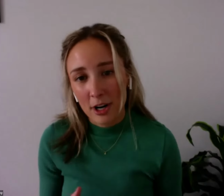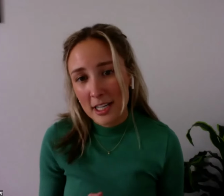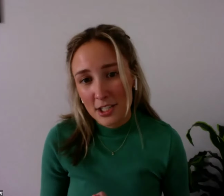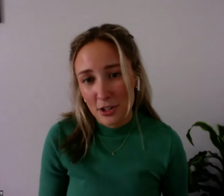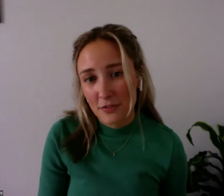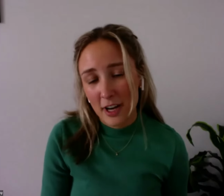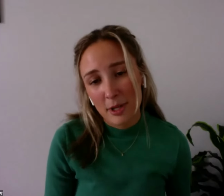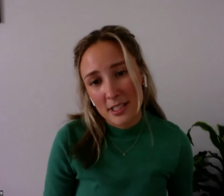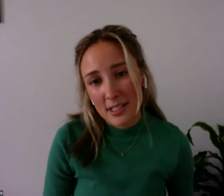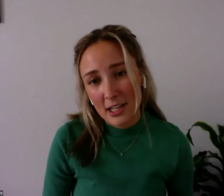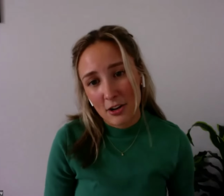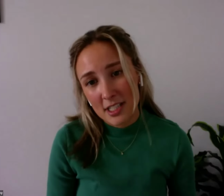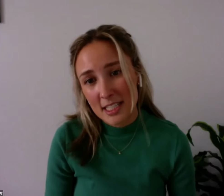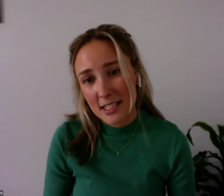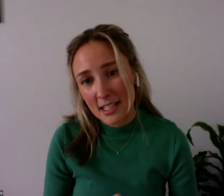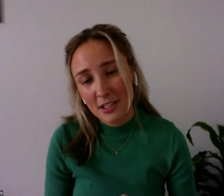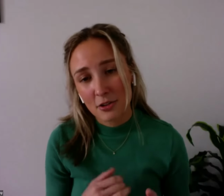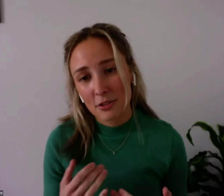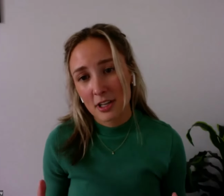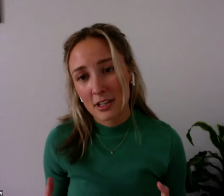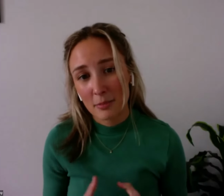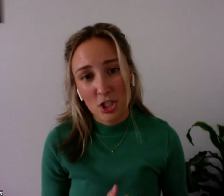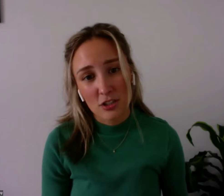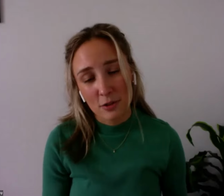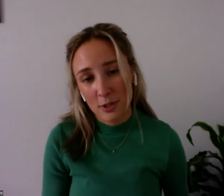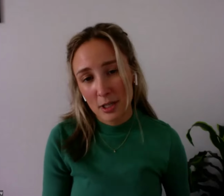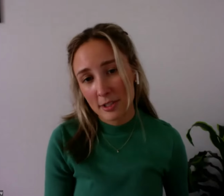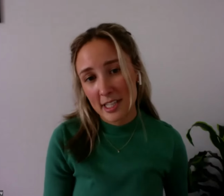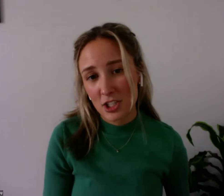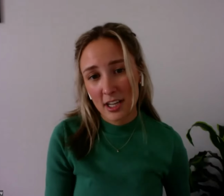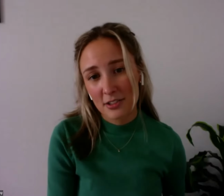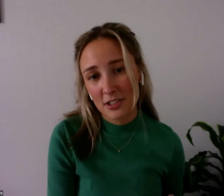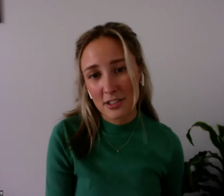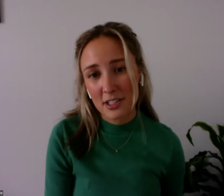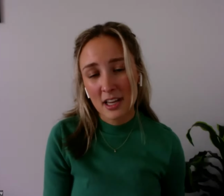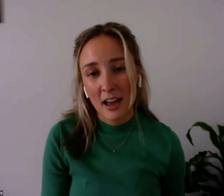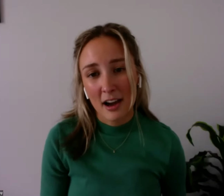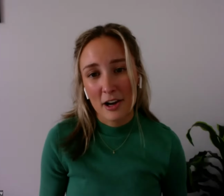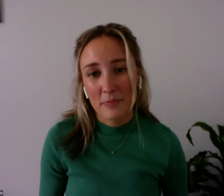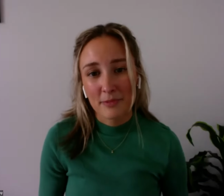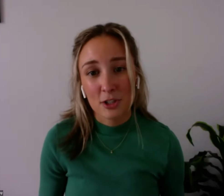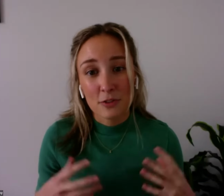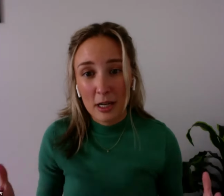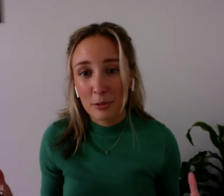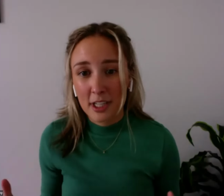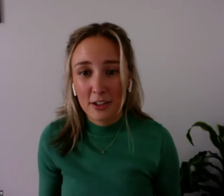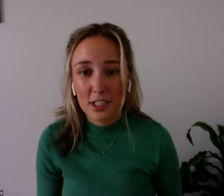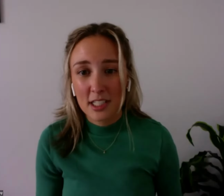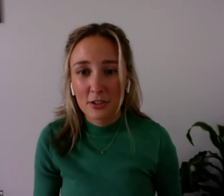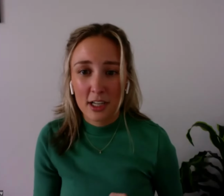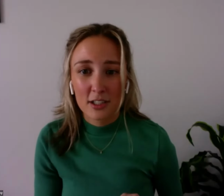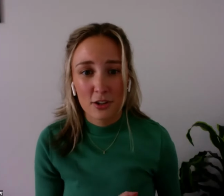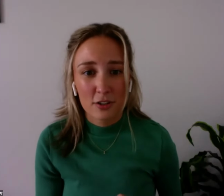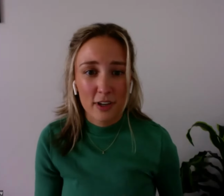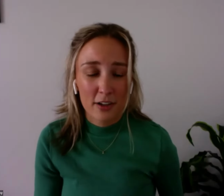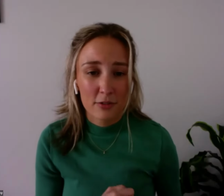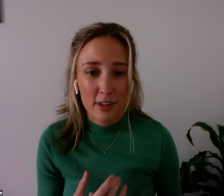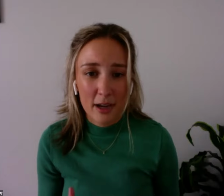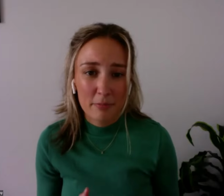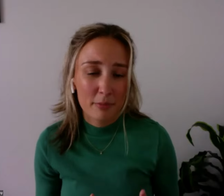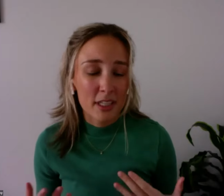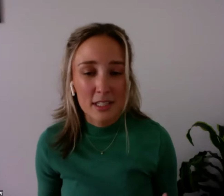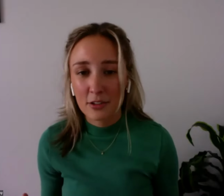this webinar is certified by the CRCC, so the Commission for Rehabilitation Counselors. So if you're able to get your CE credit